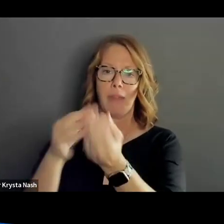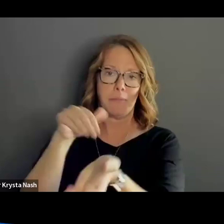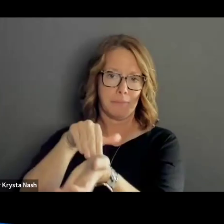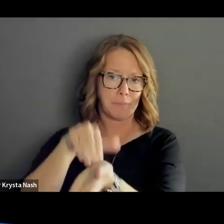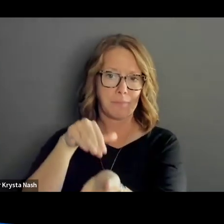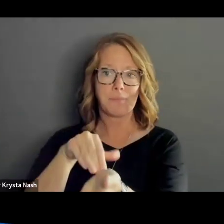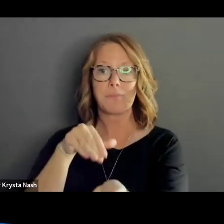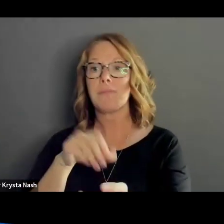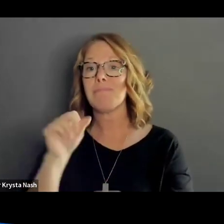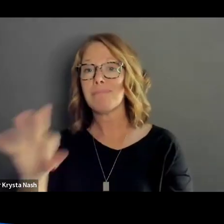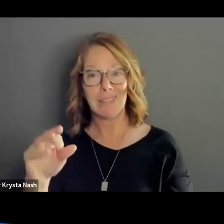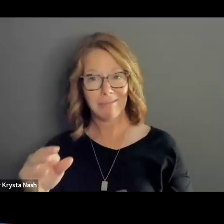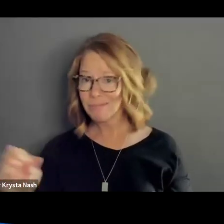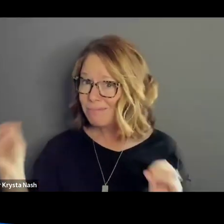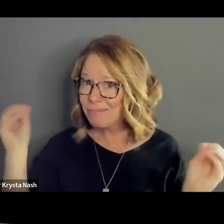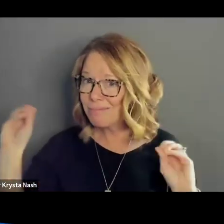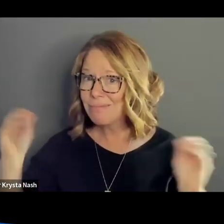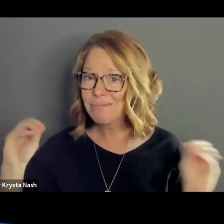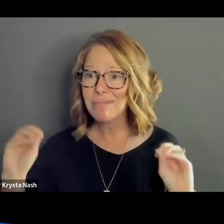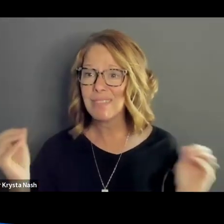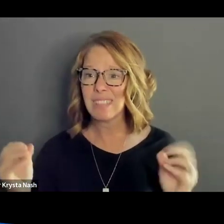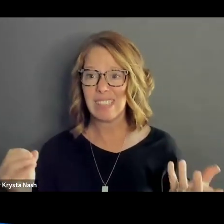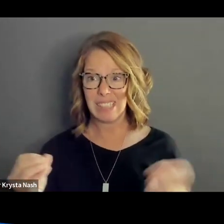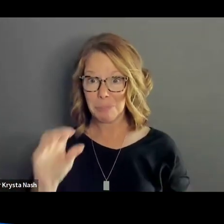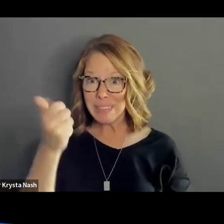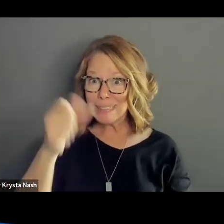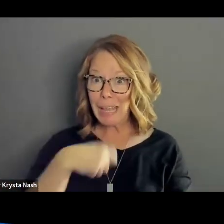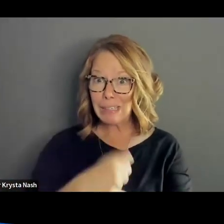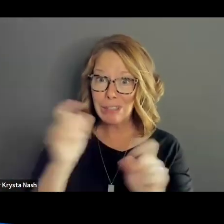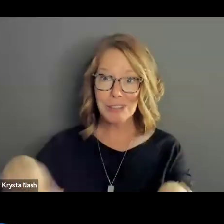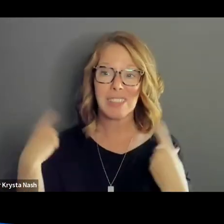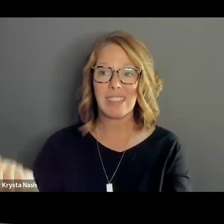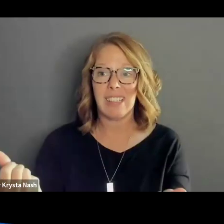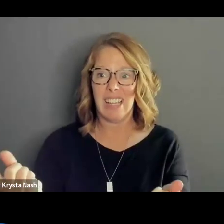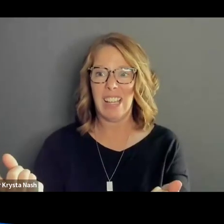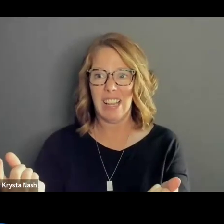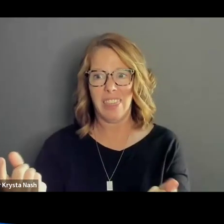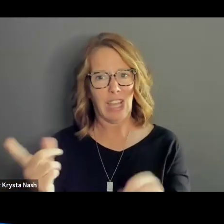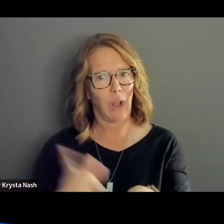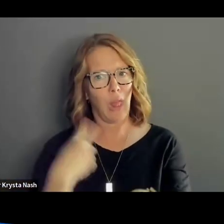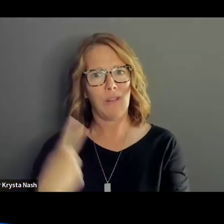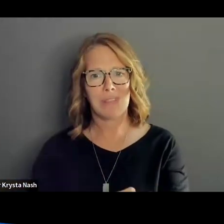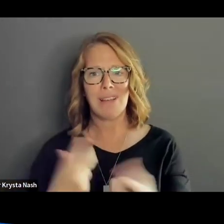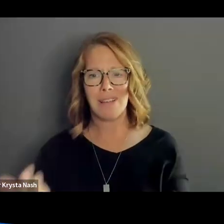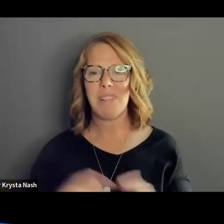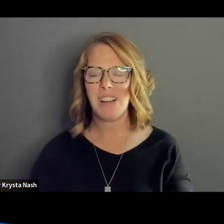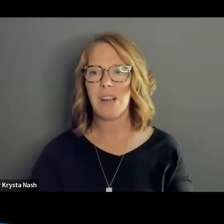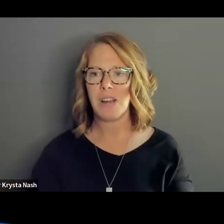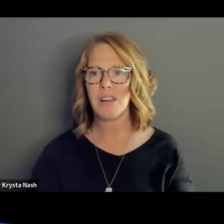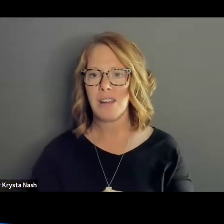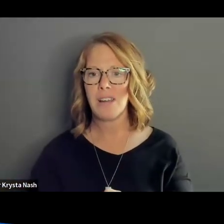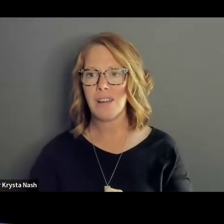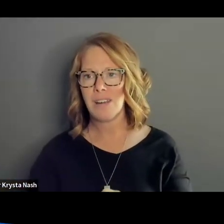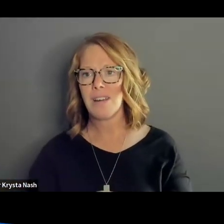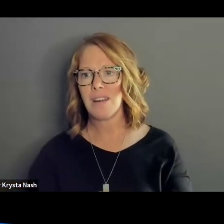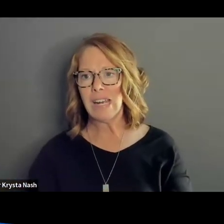If they're not having results, it's been 10 years now. That is a long time to really